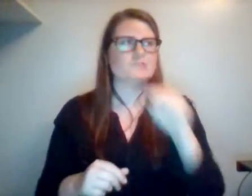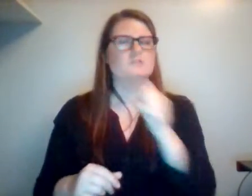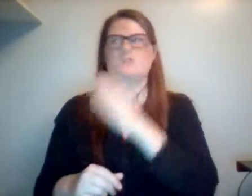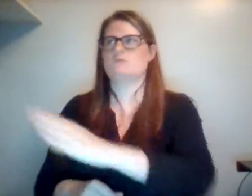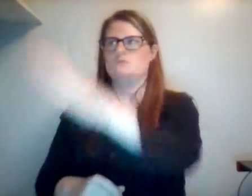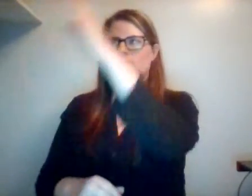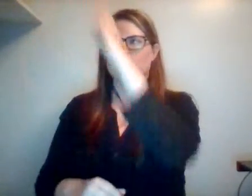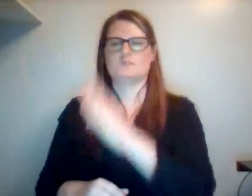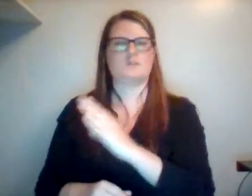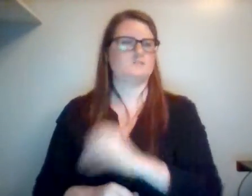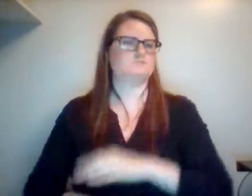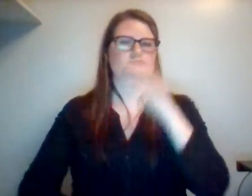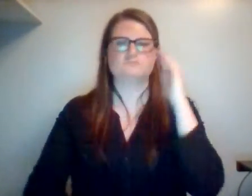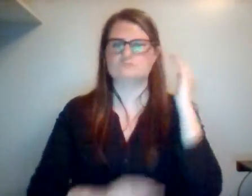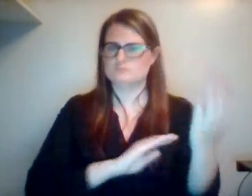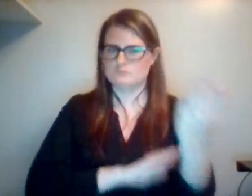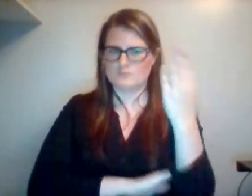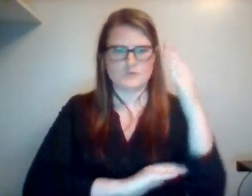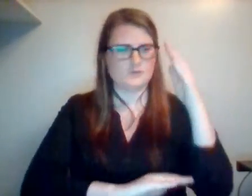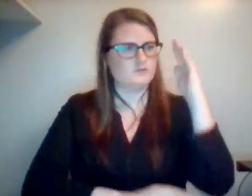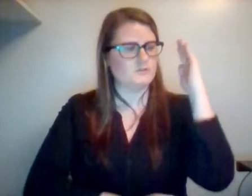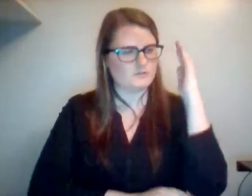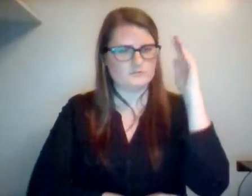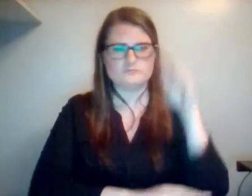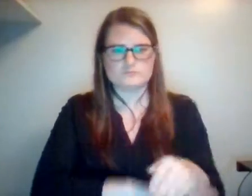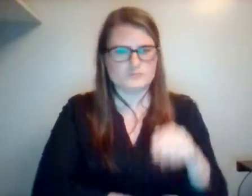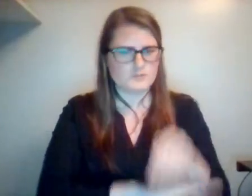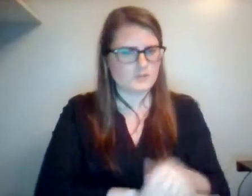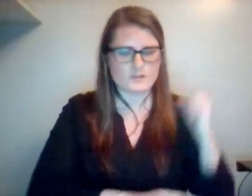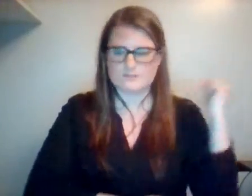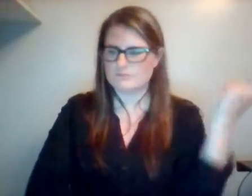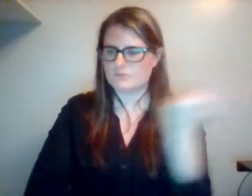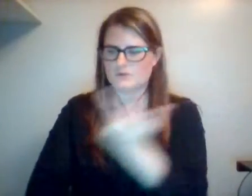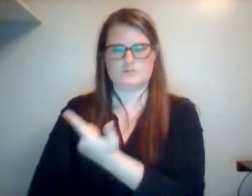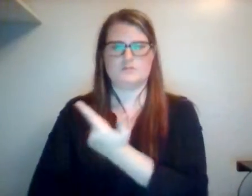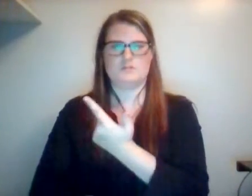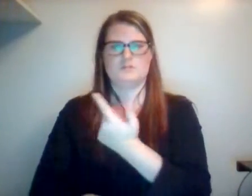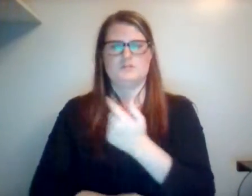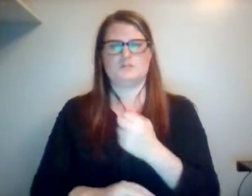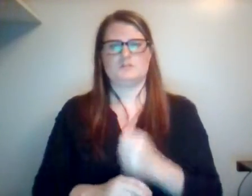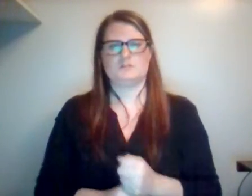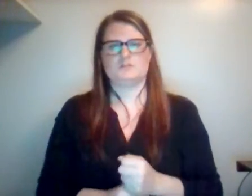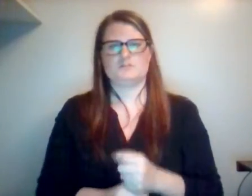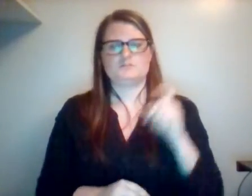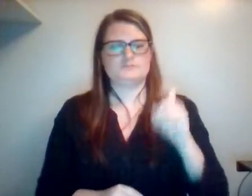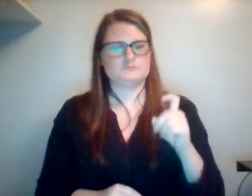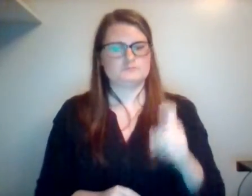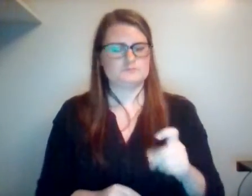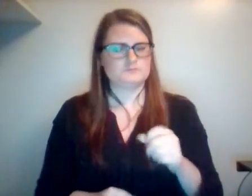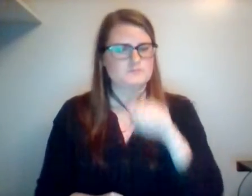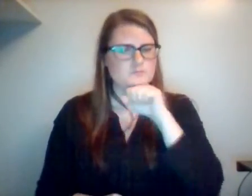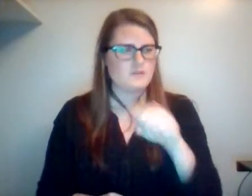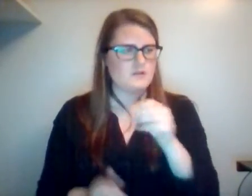morning. And we are to prepare ourselves to love our neighbor, serve our neighbor as ourselves.